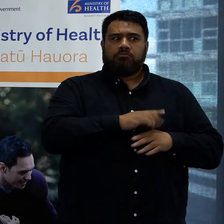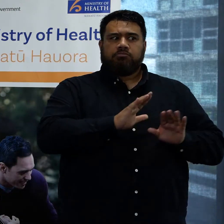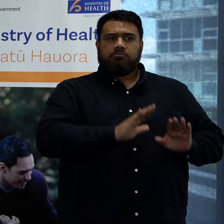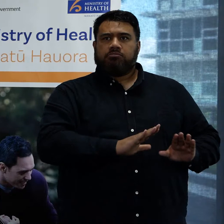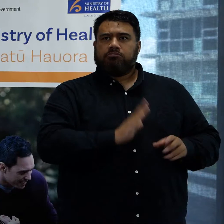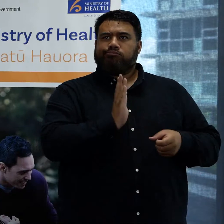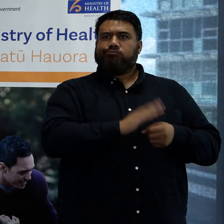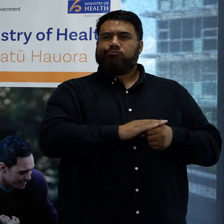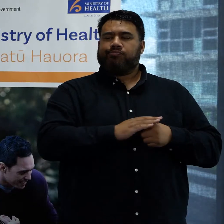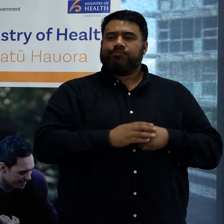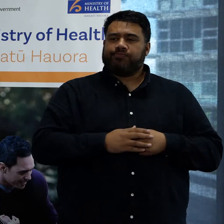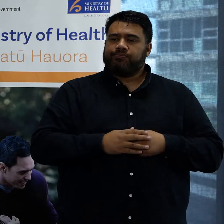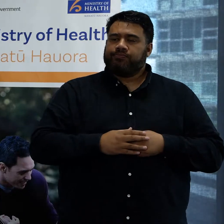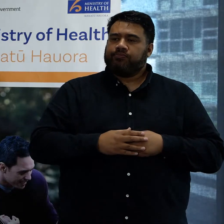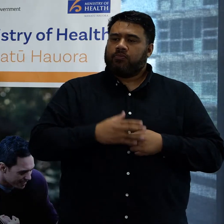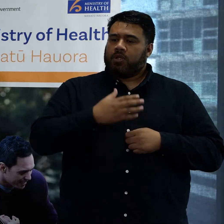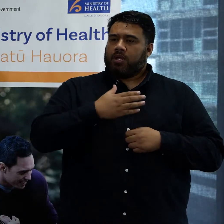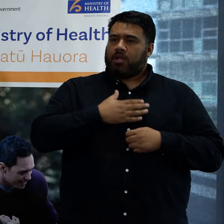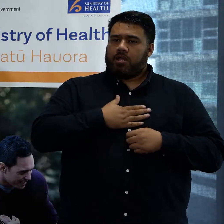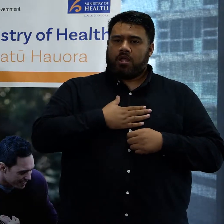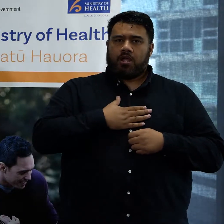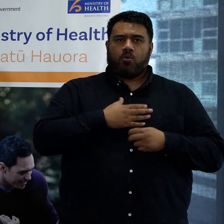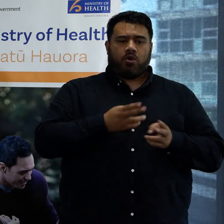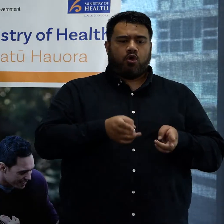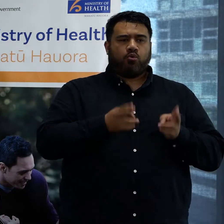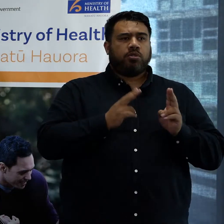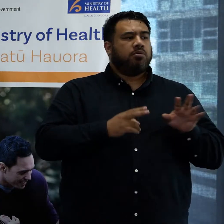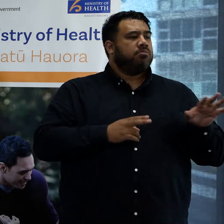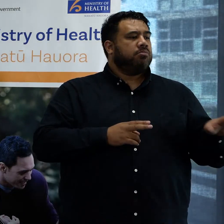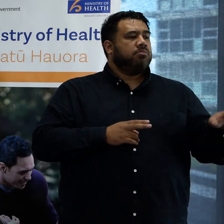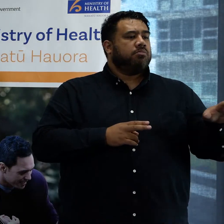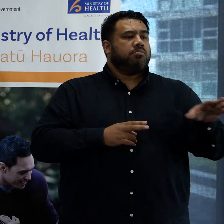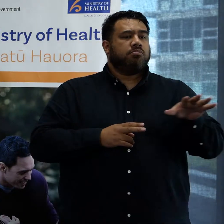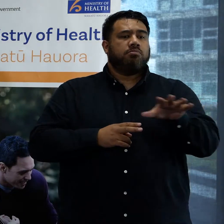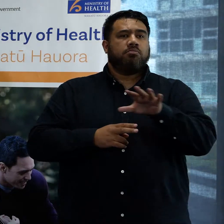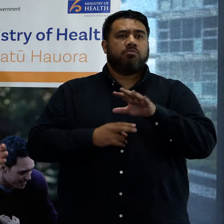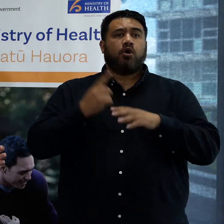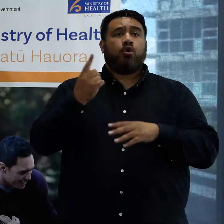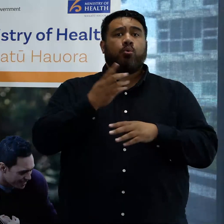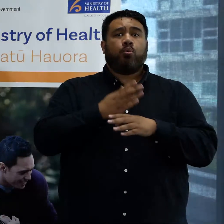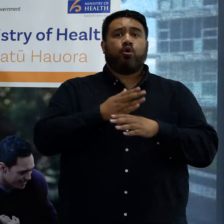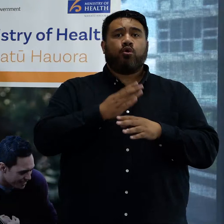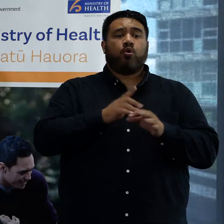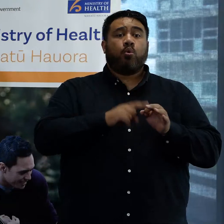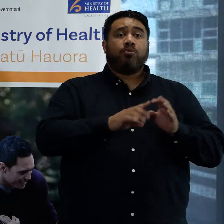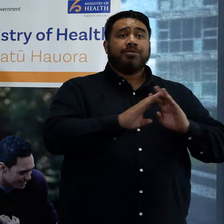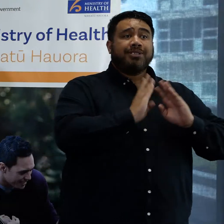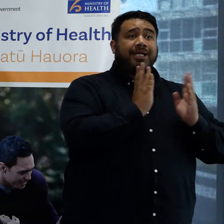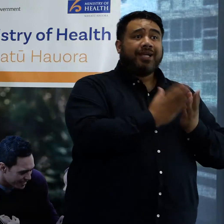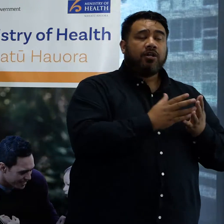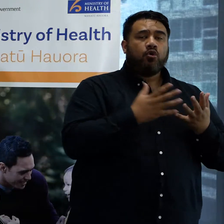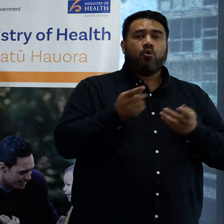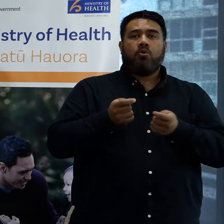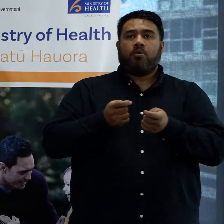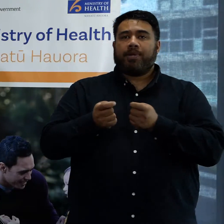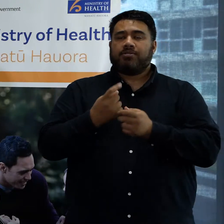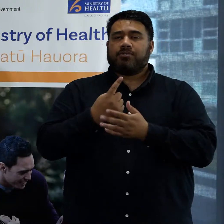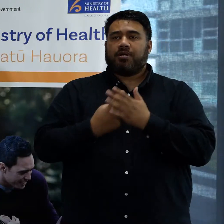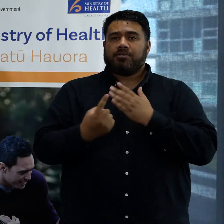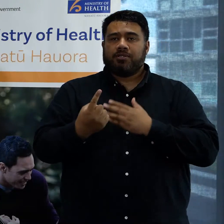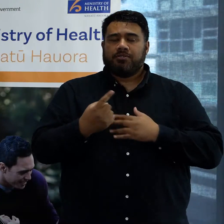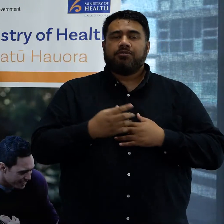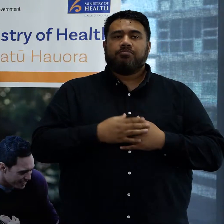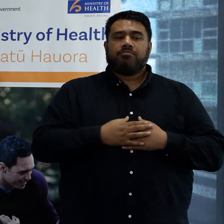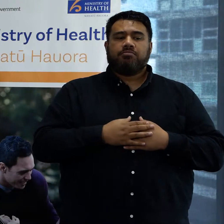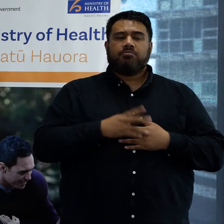we have in any managed isolation facility, and for those working in the quarantine wing, again, the same